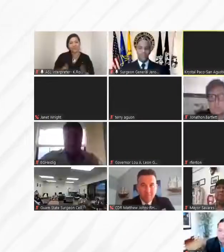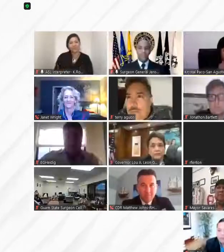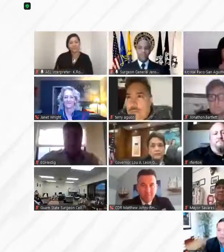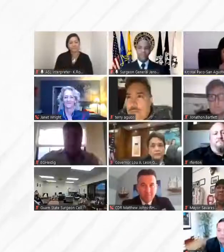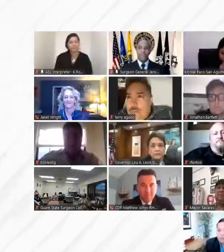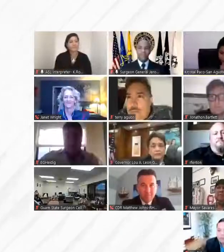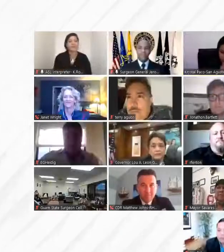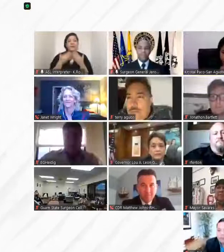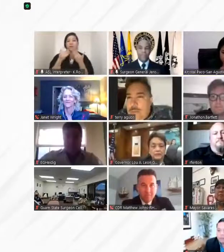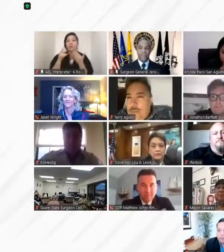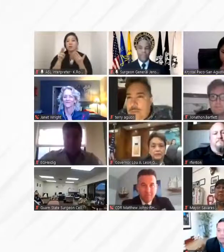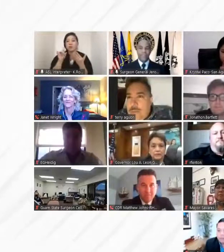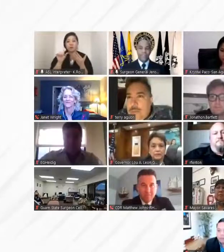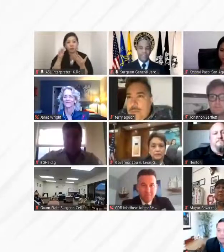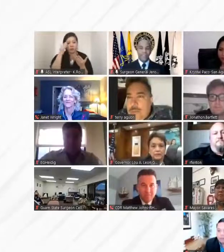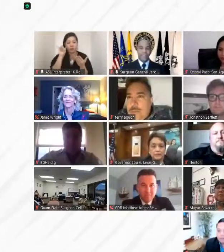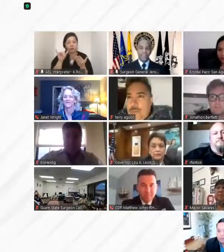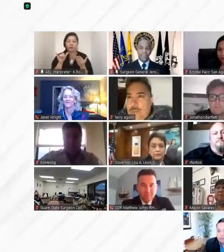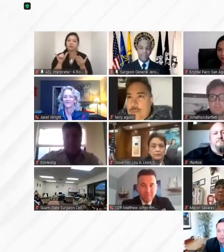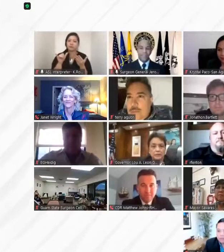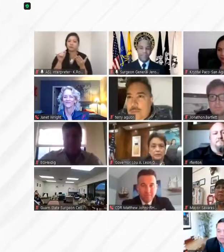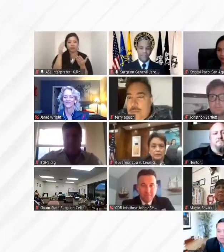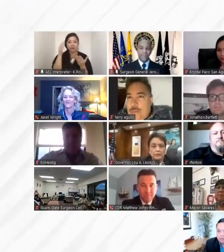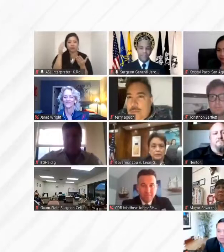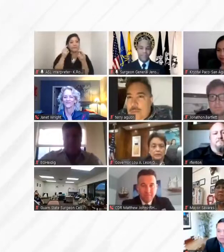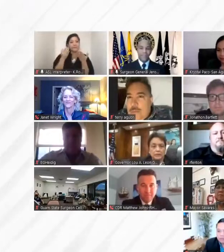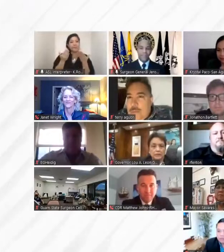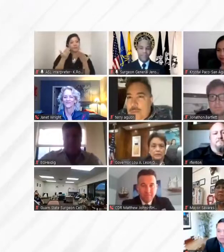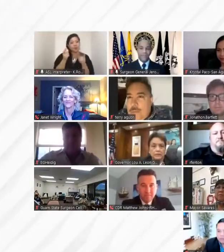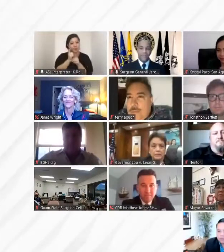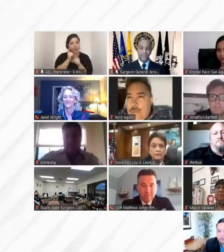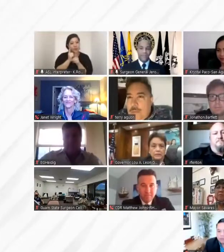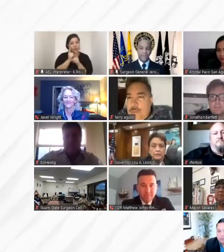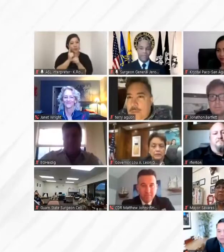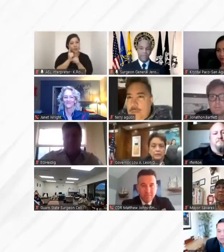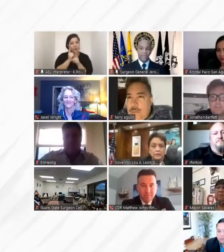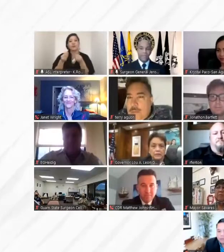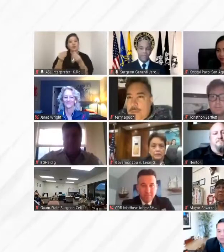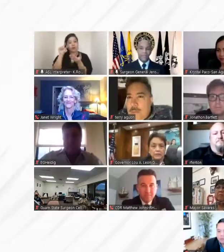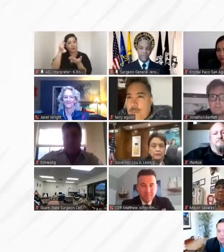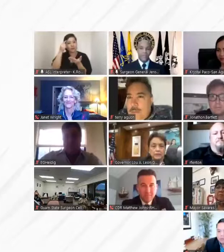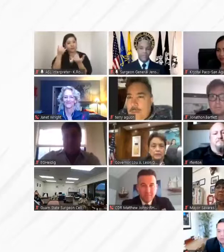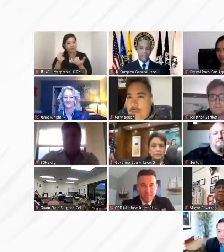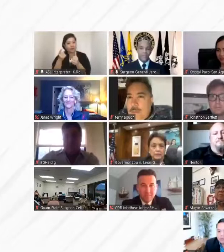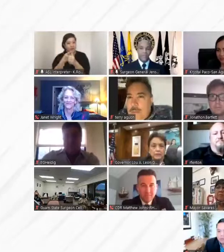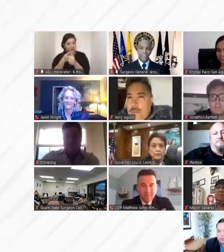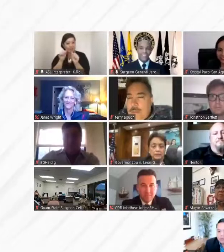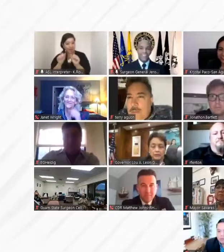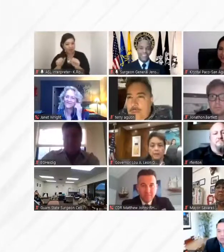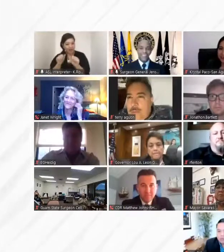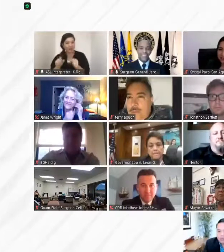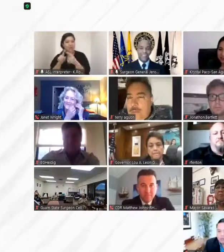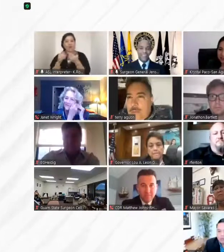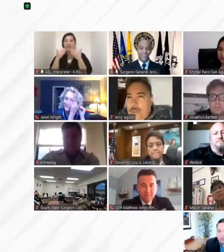you, Crystal. And you know what? Quite frankly, I think maybe it might be more appropriate to pass it on to the governor first, so she's able to